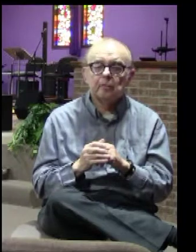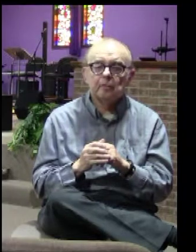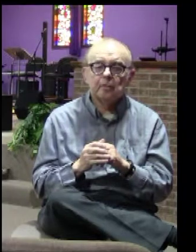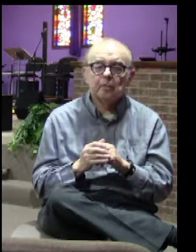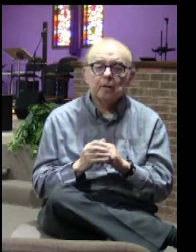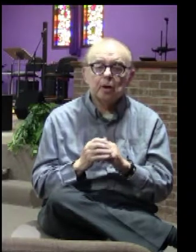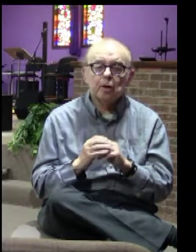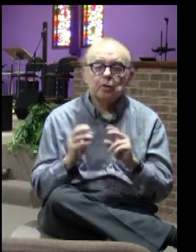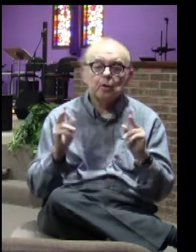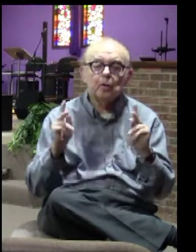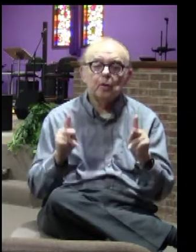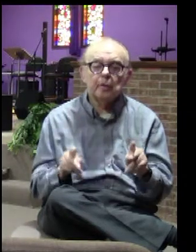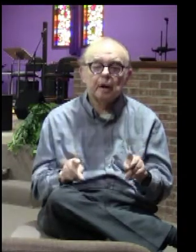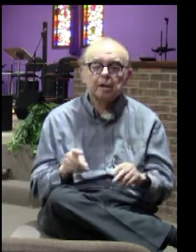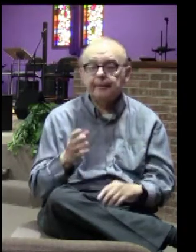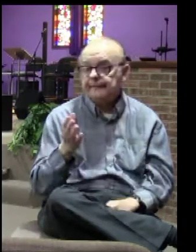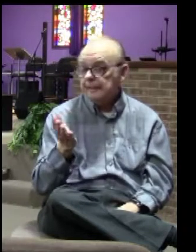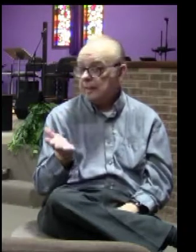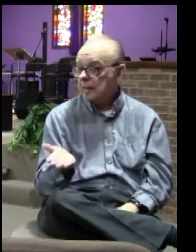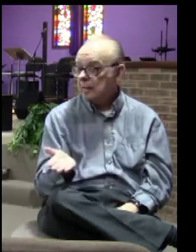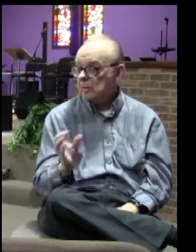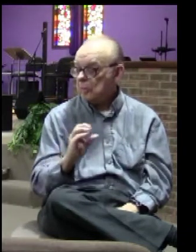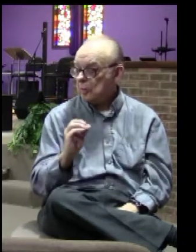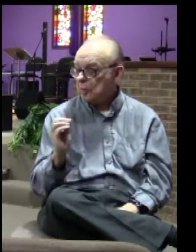there's nobody there.